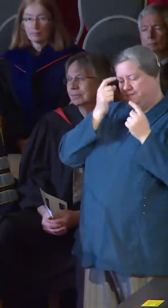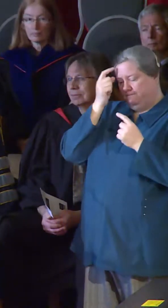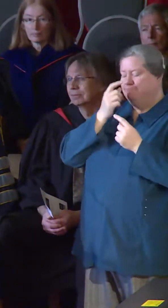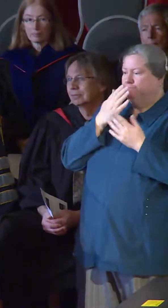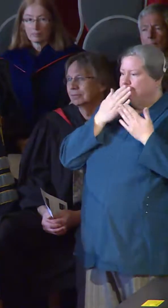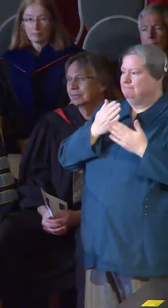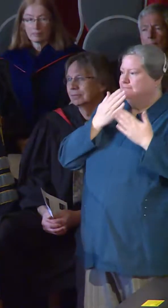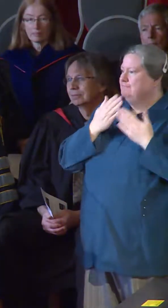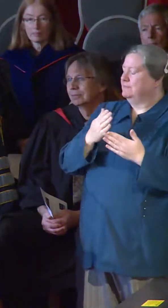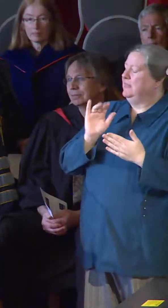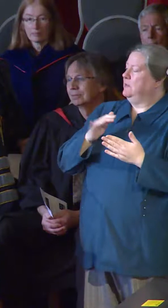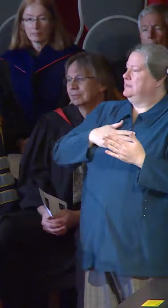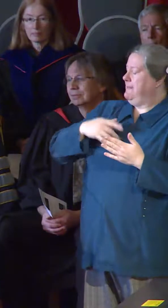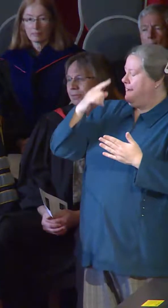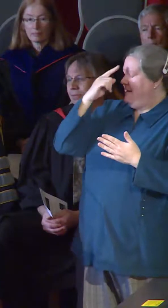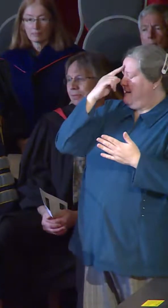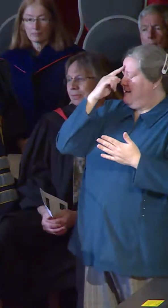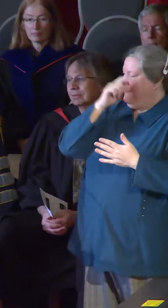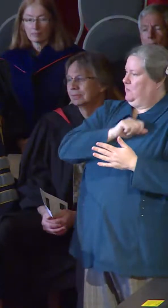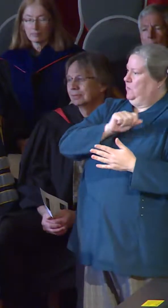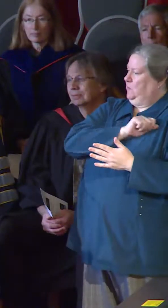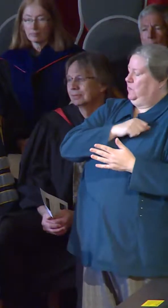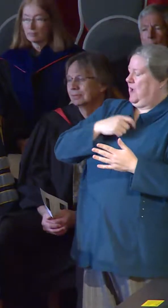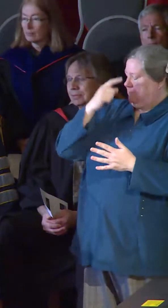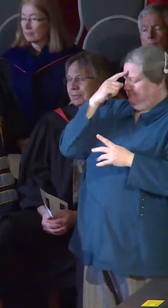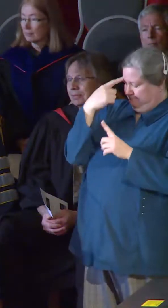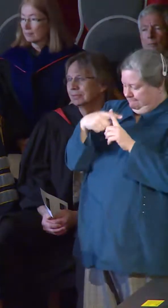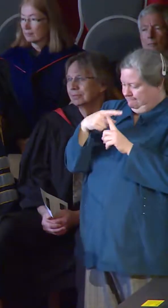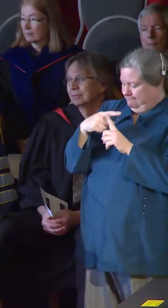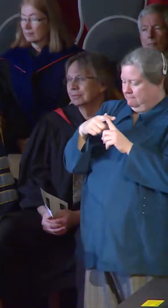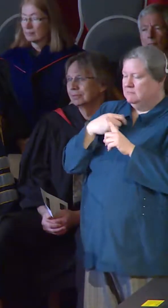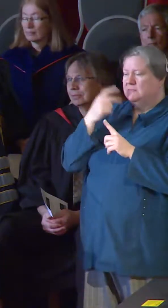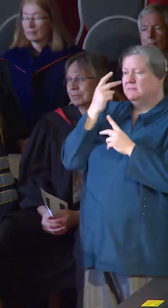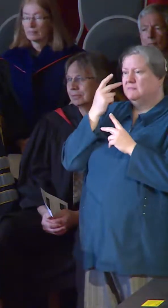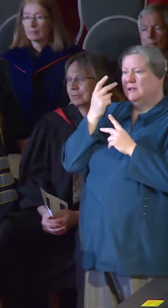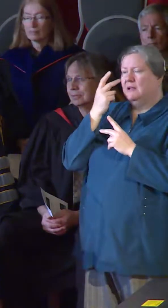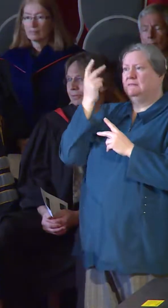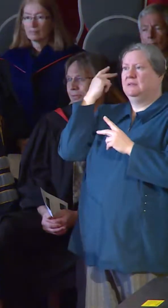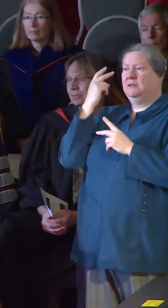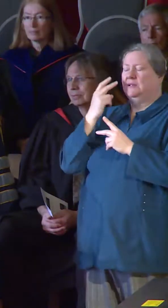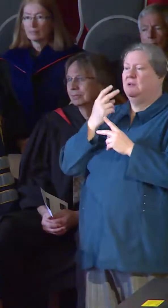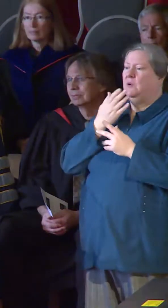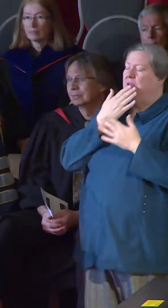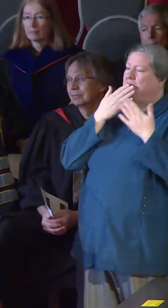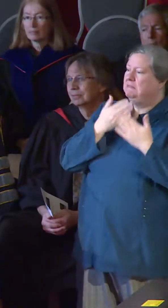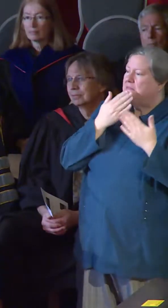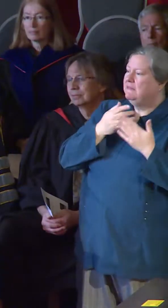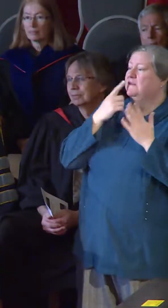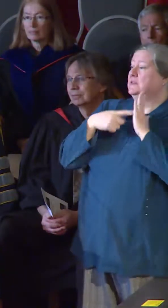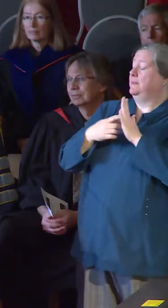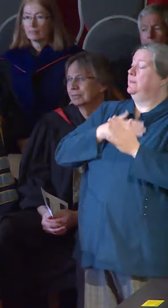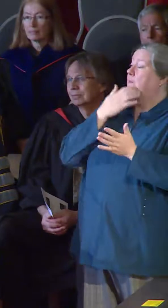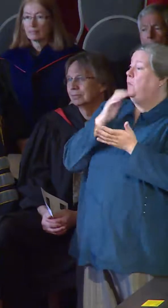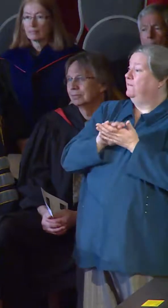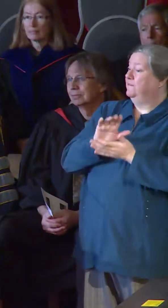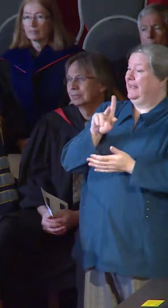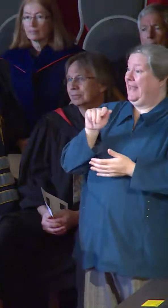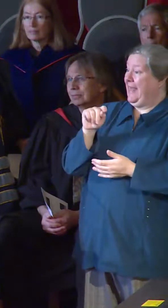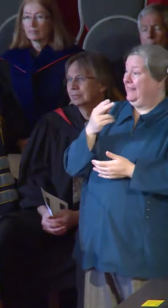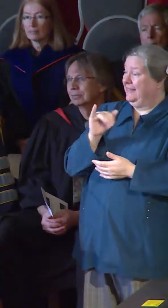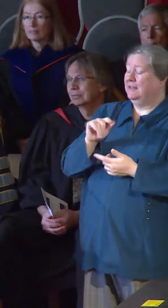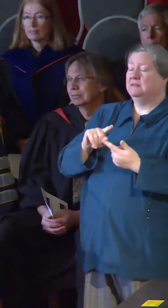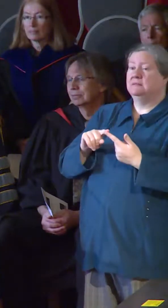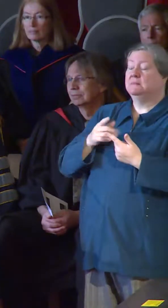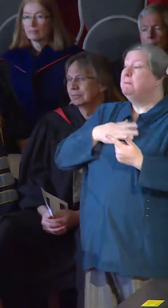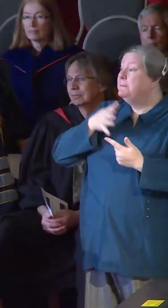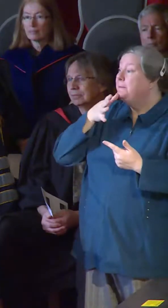so grateful to so many people who've helped me. I'm grateful to my wife, Kathy. I'm grateful to my parents